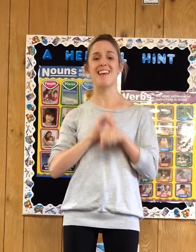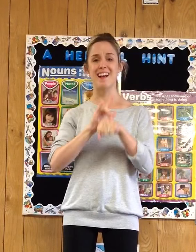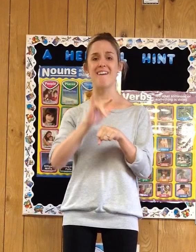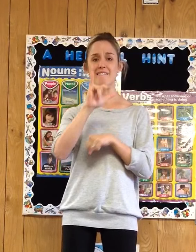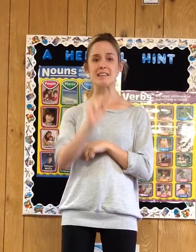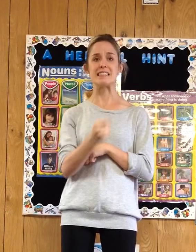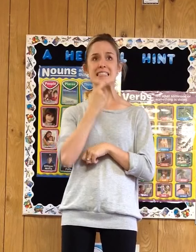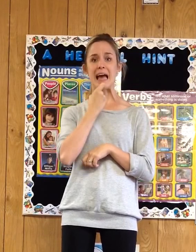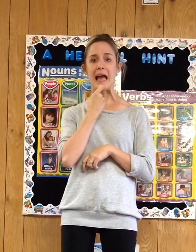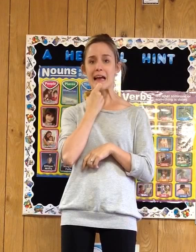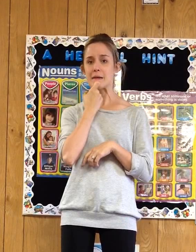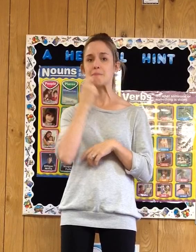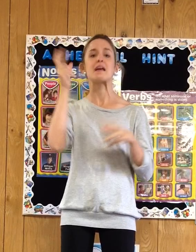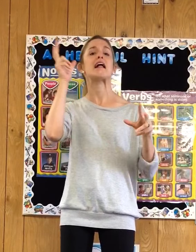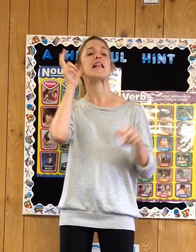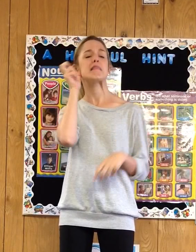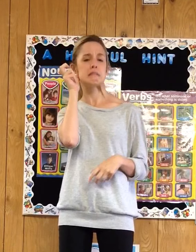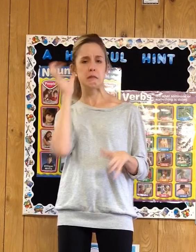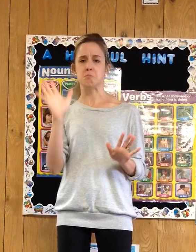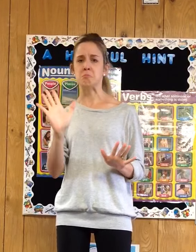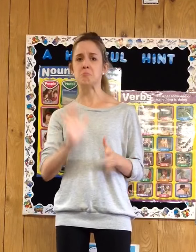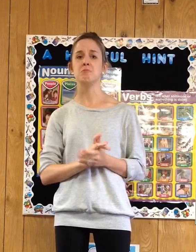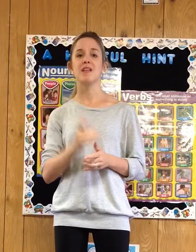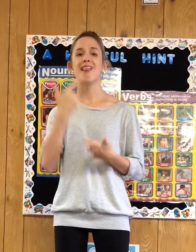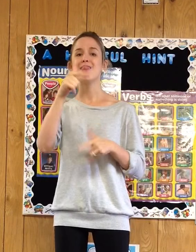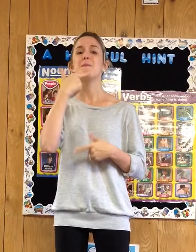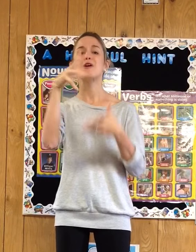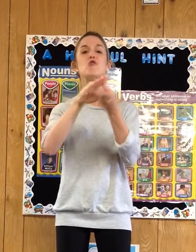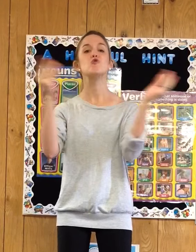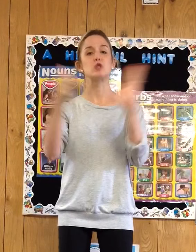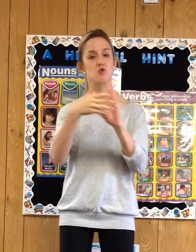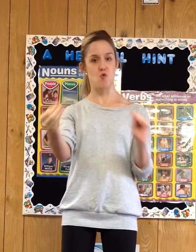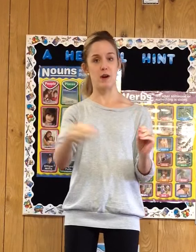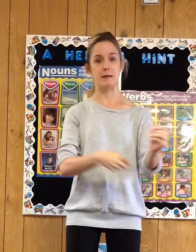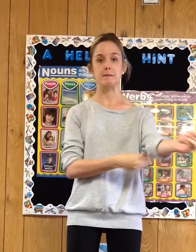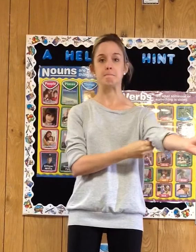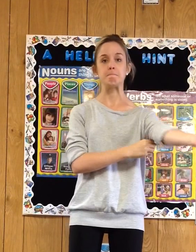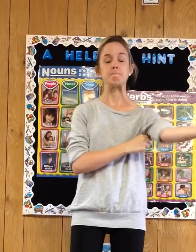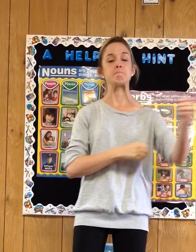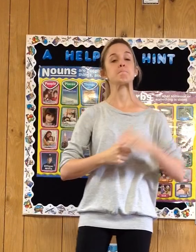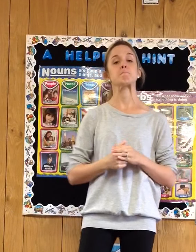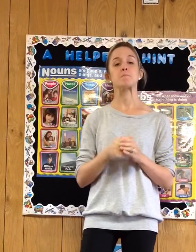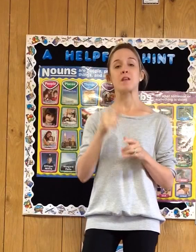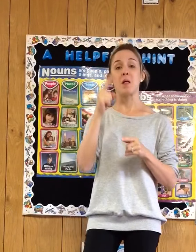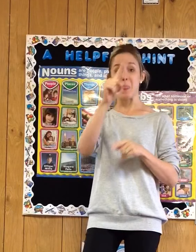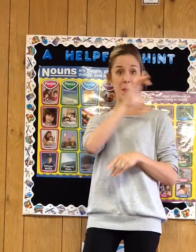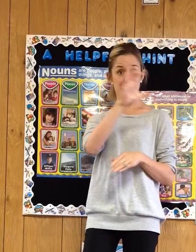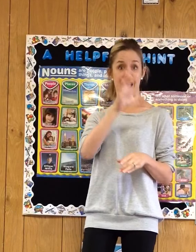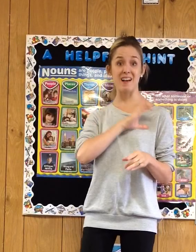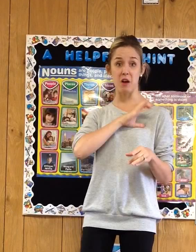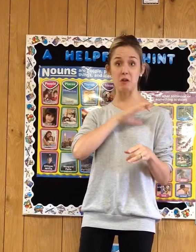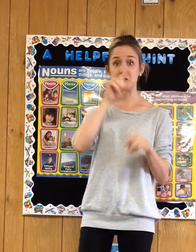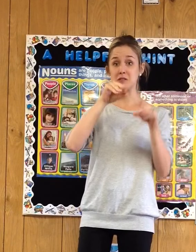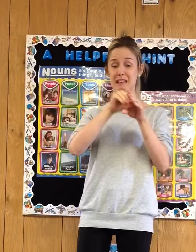say, listen, let me tell you a story. The main characters in the story